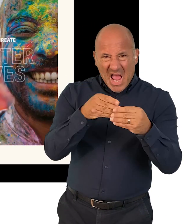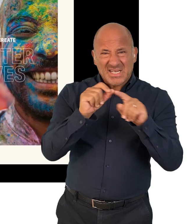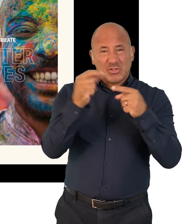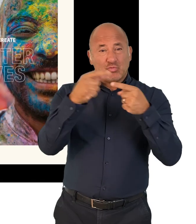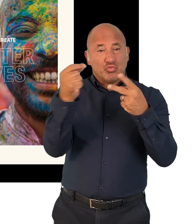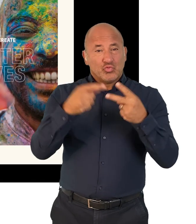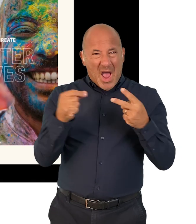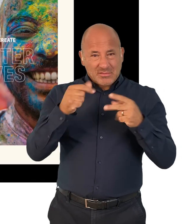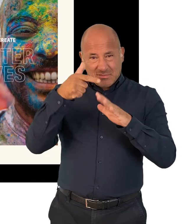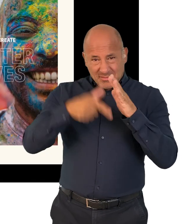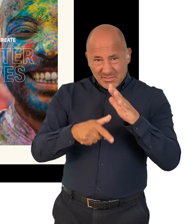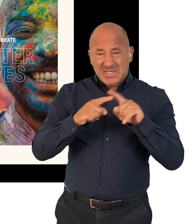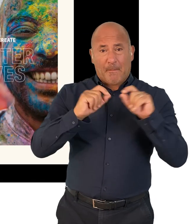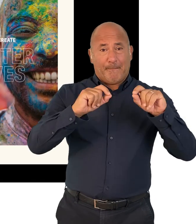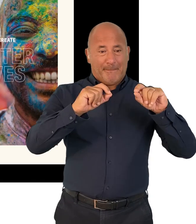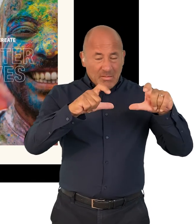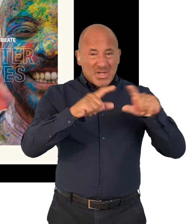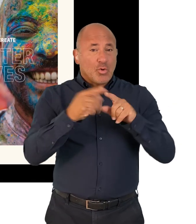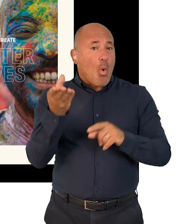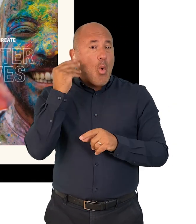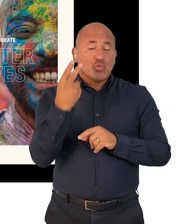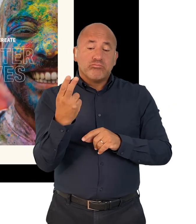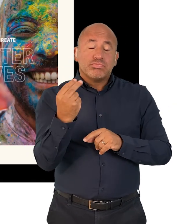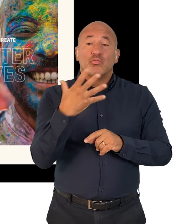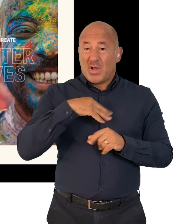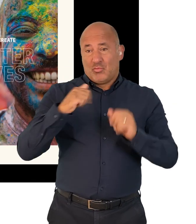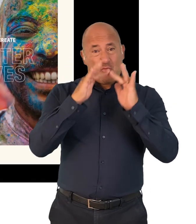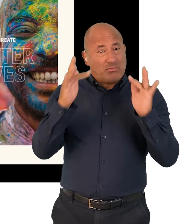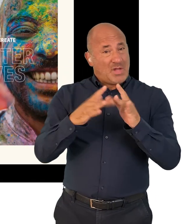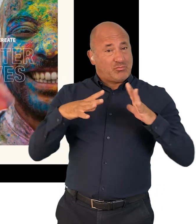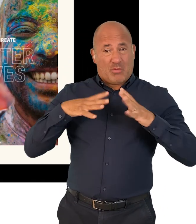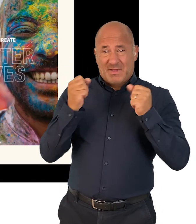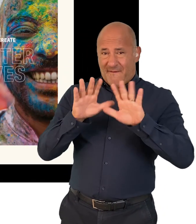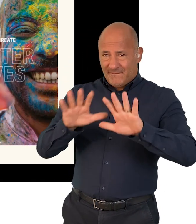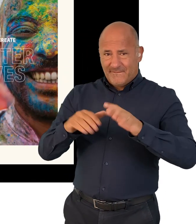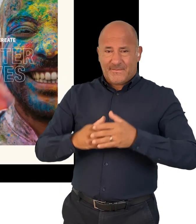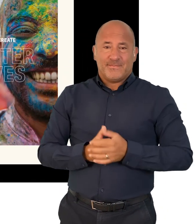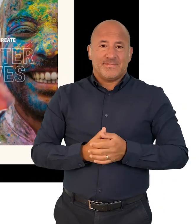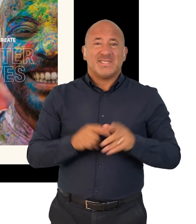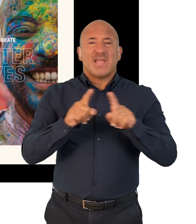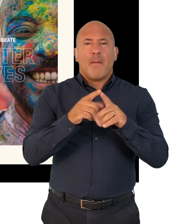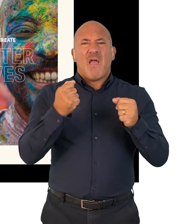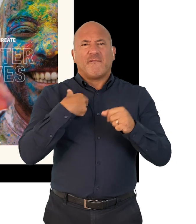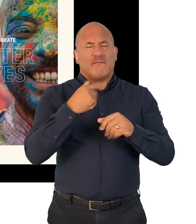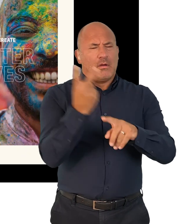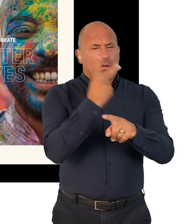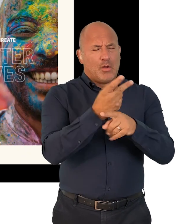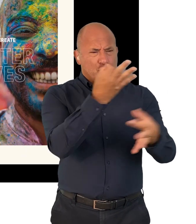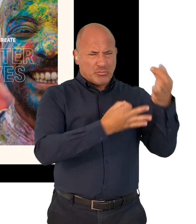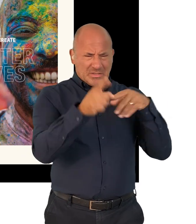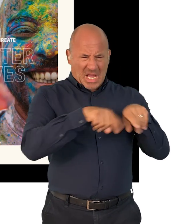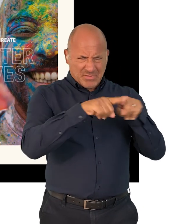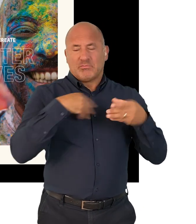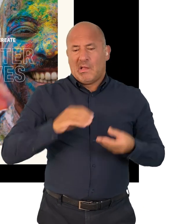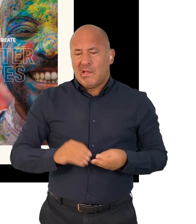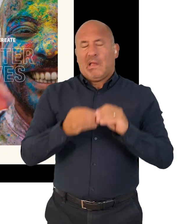in full, as well as the large print version and audio version as required. We will also have a frequently asked